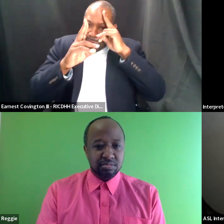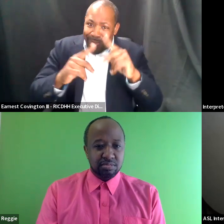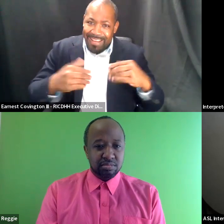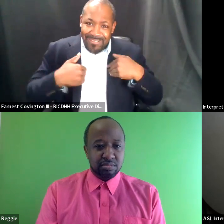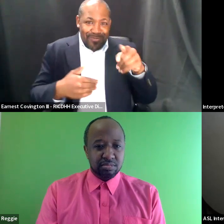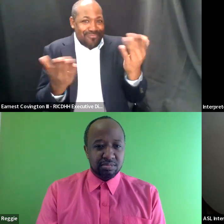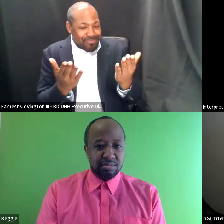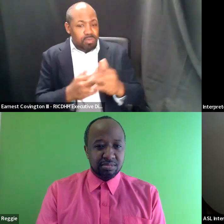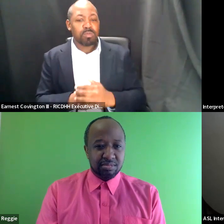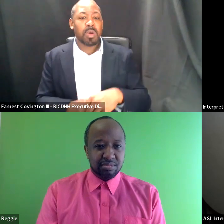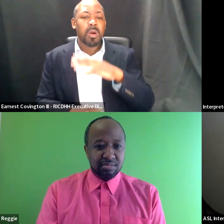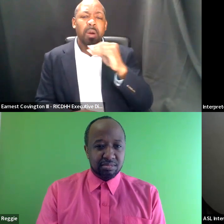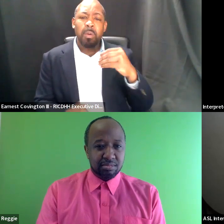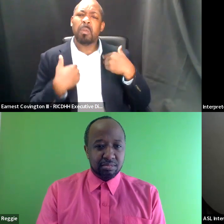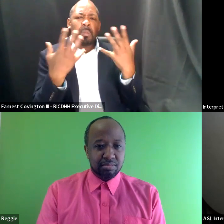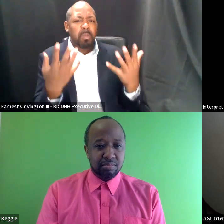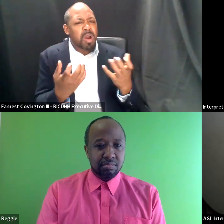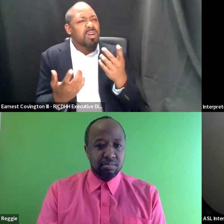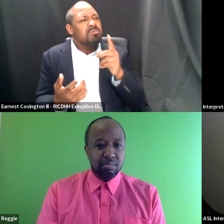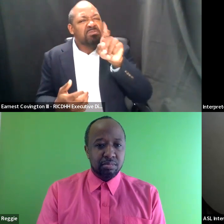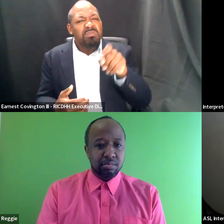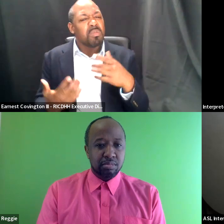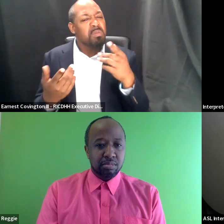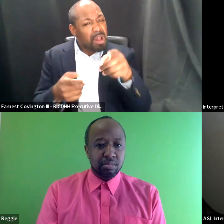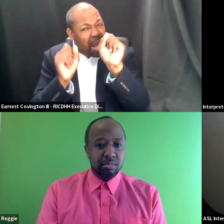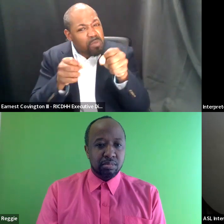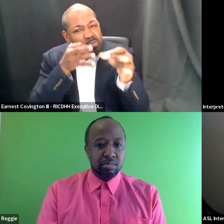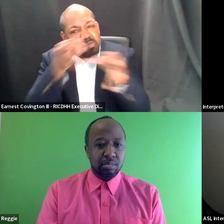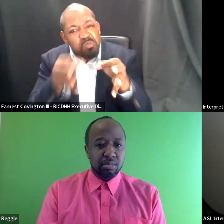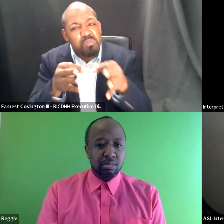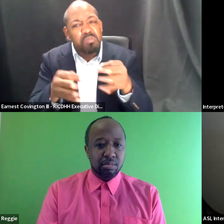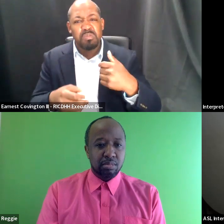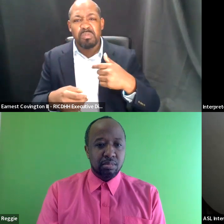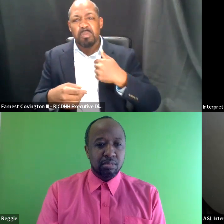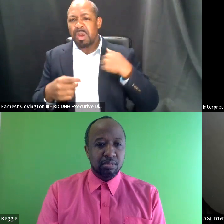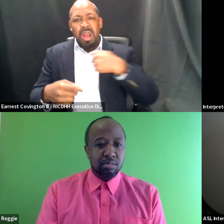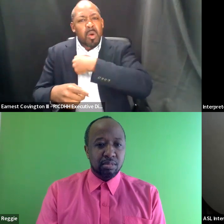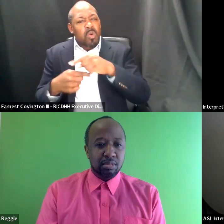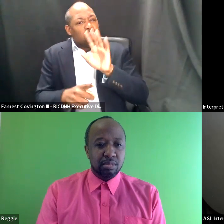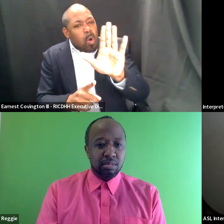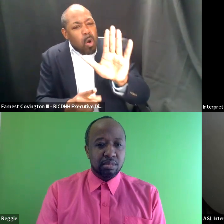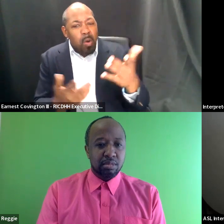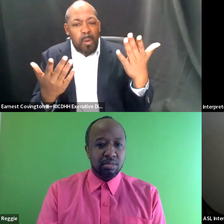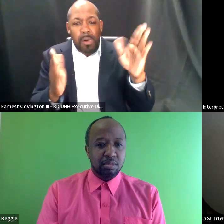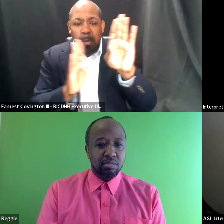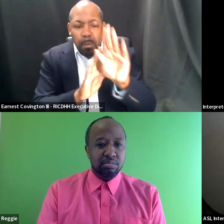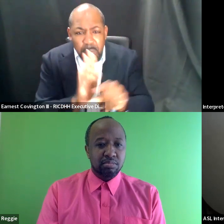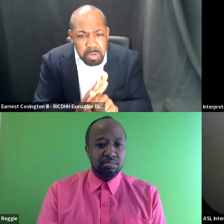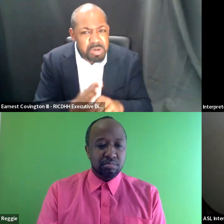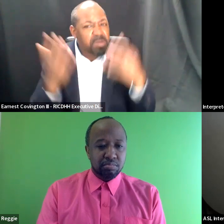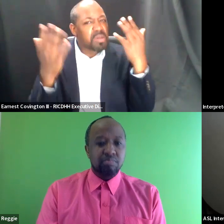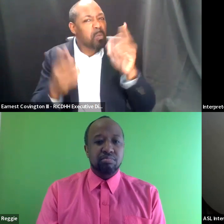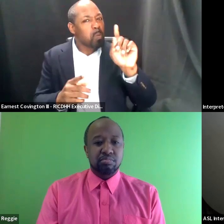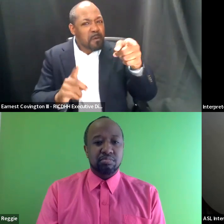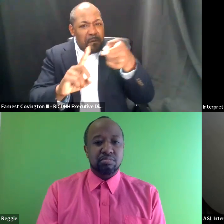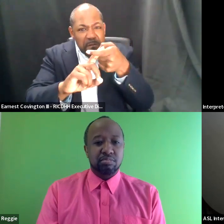Black deaf man, and it's such an honor to have your presence here today. And I just wanted to